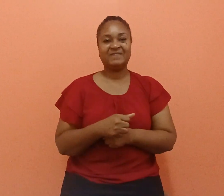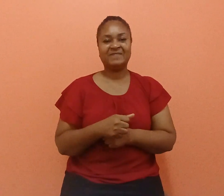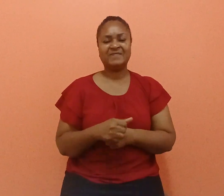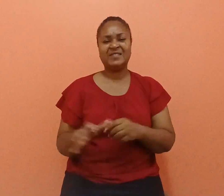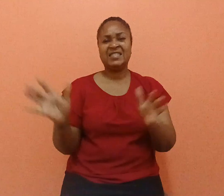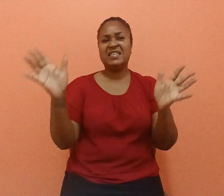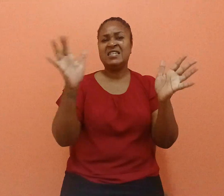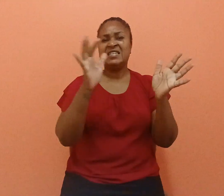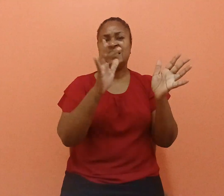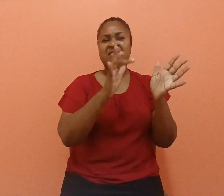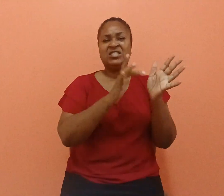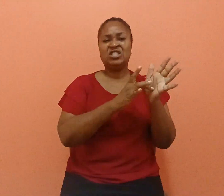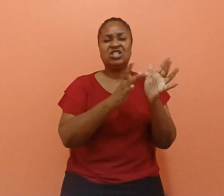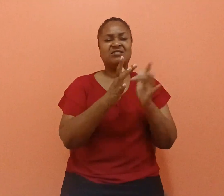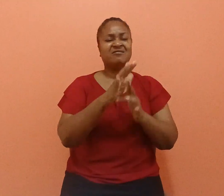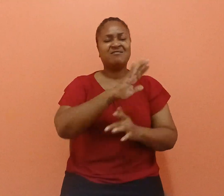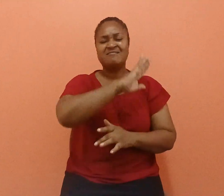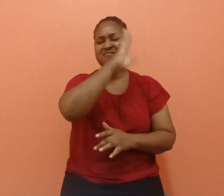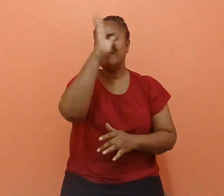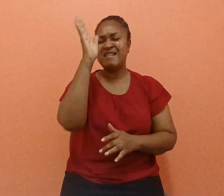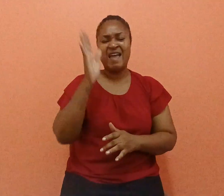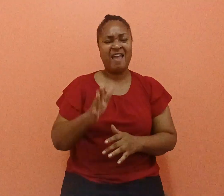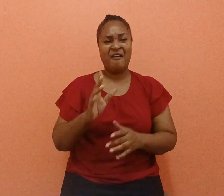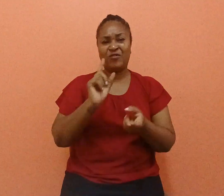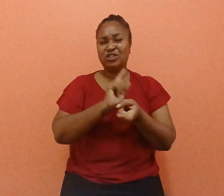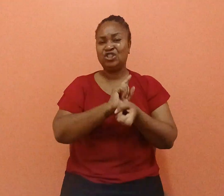Jesus never changes.